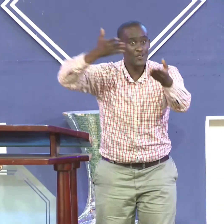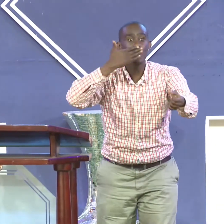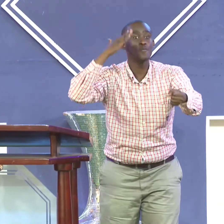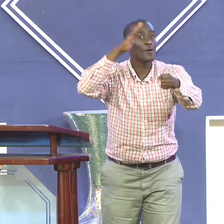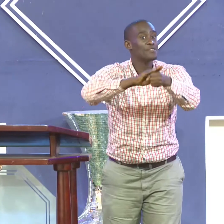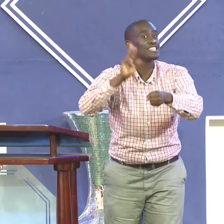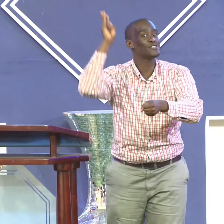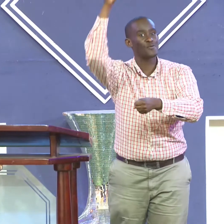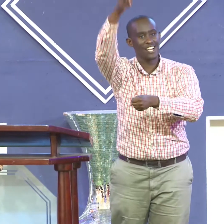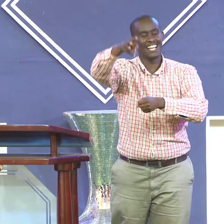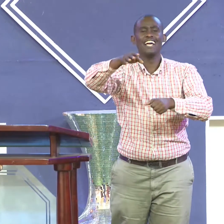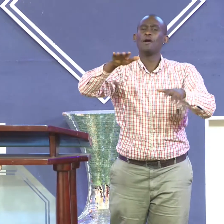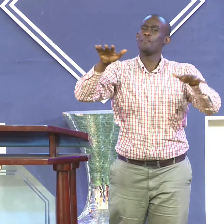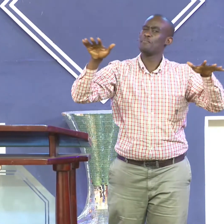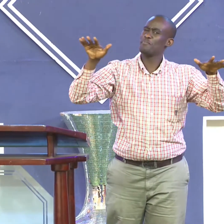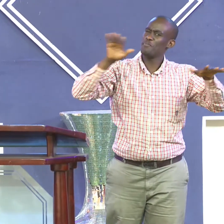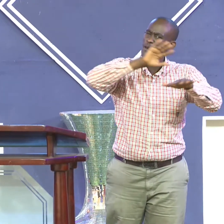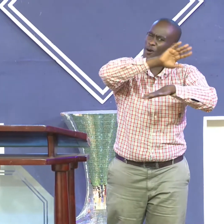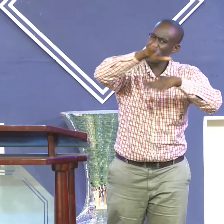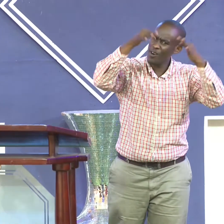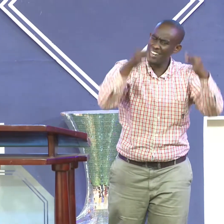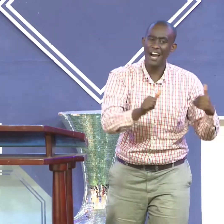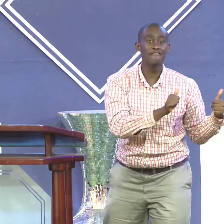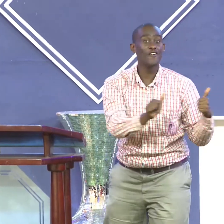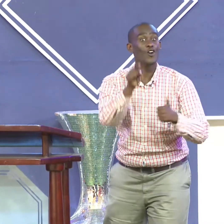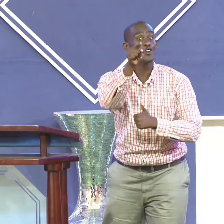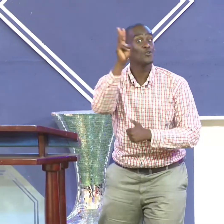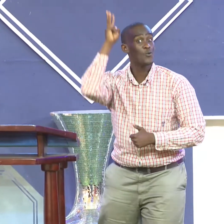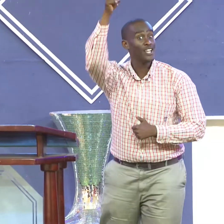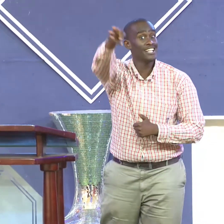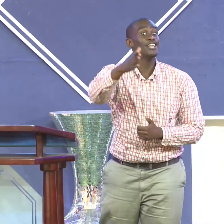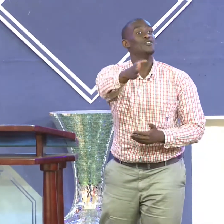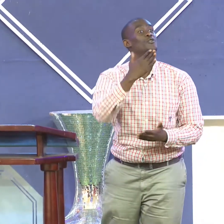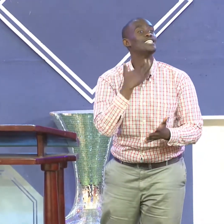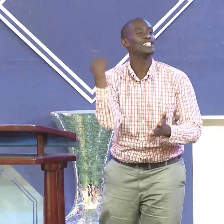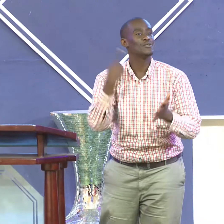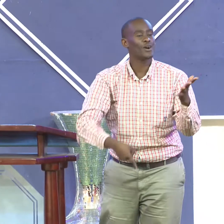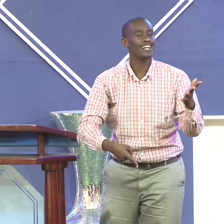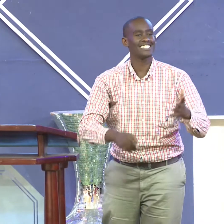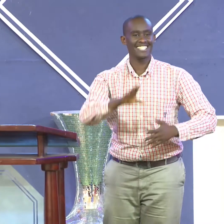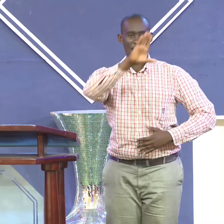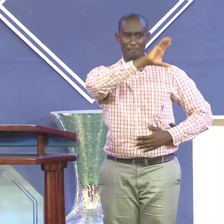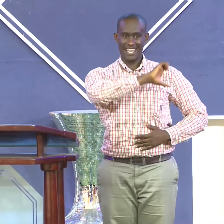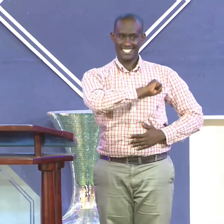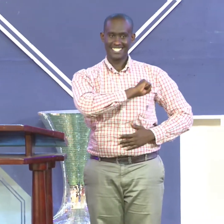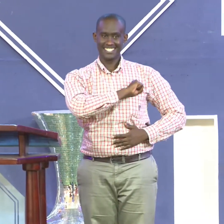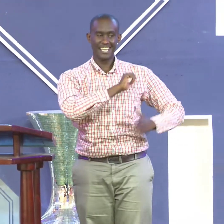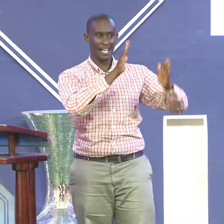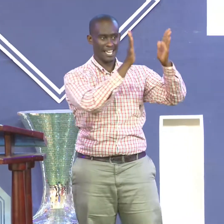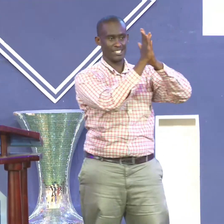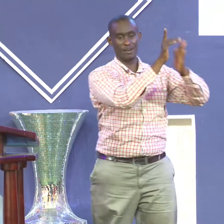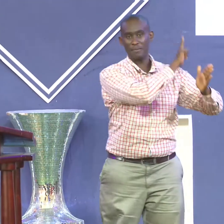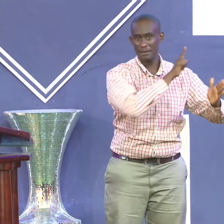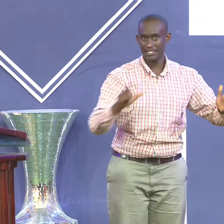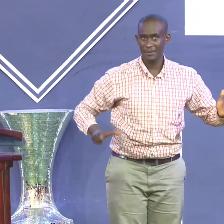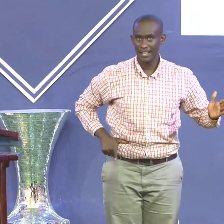the promises. And everything else will follow you. You need patience.